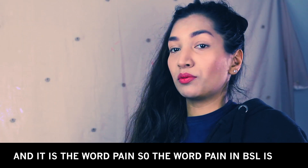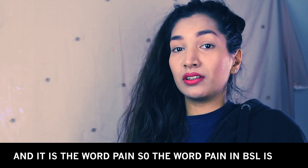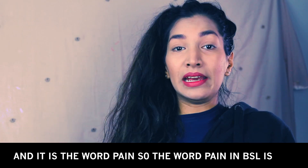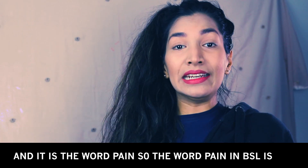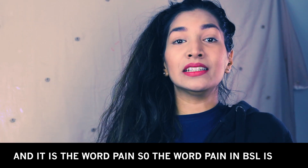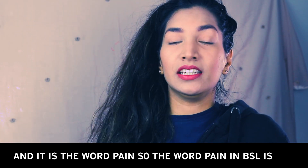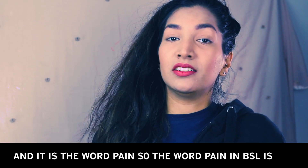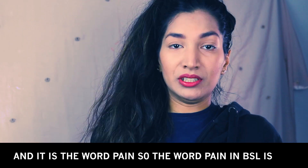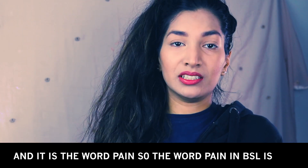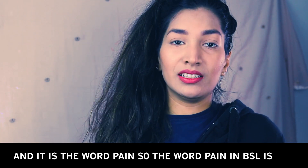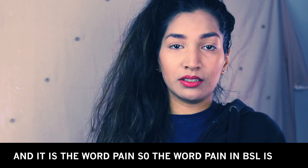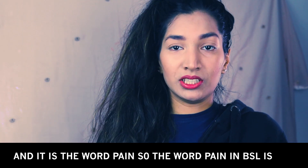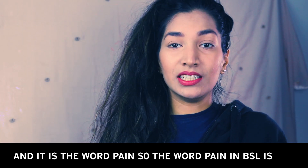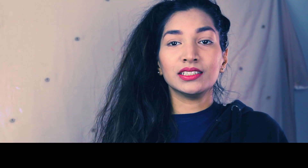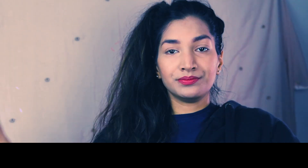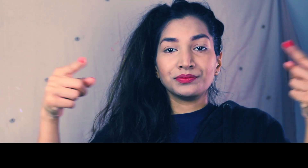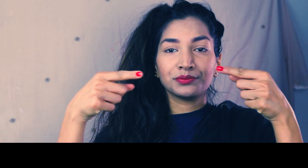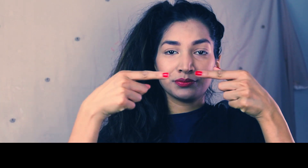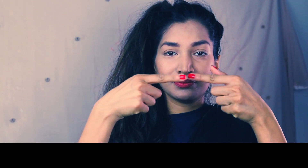word pain in British Sign Language is